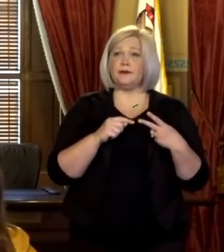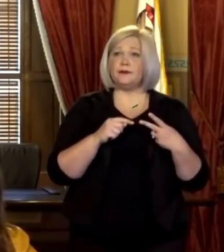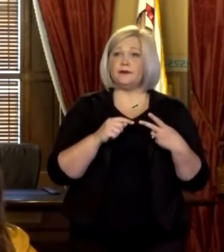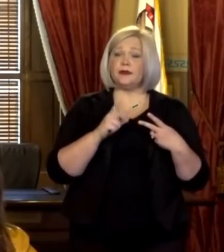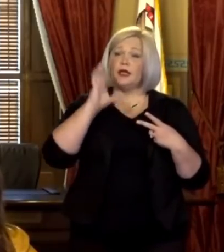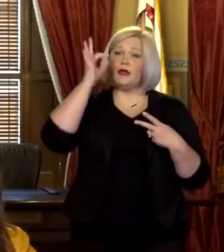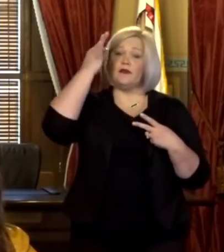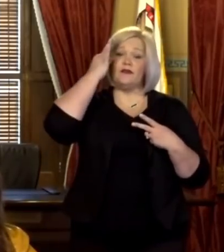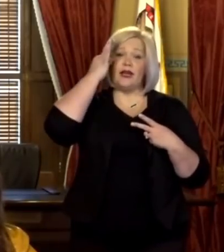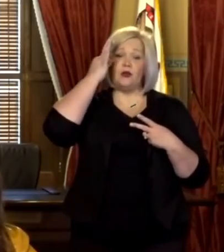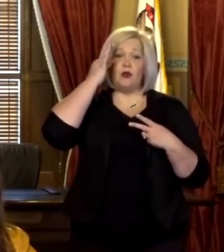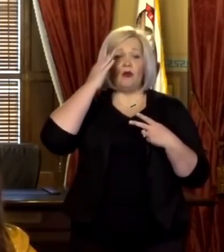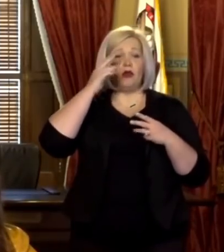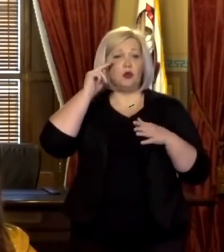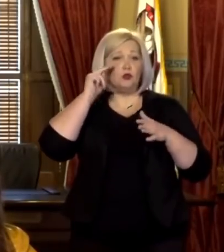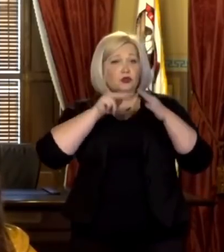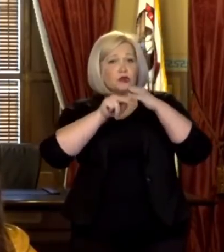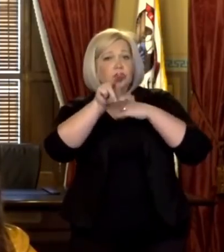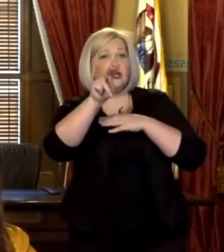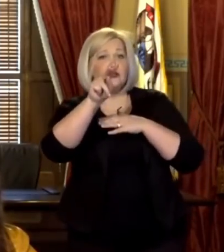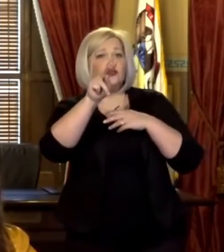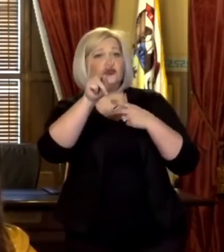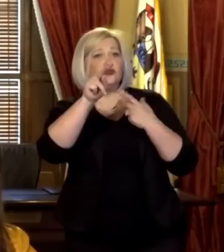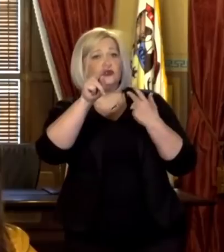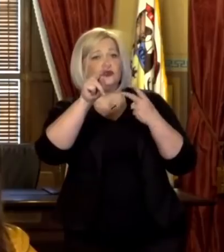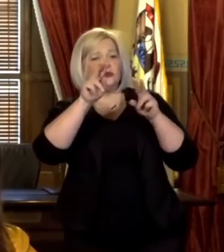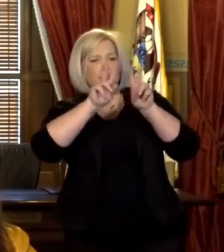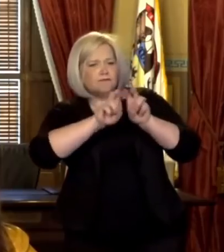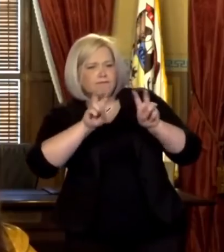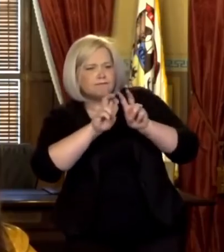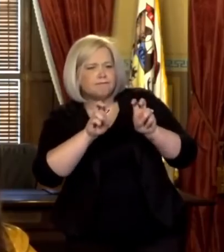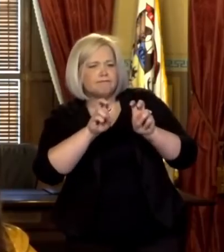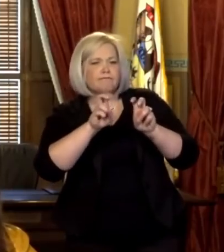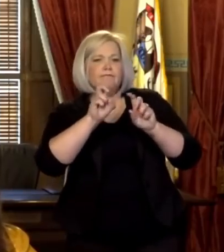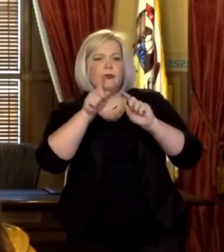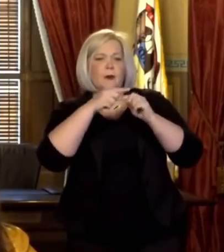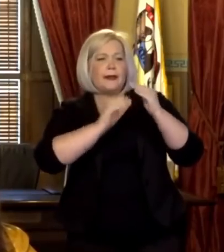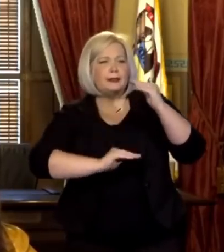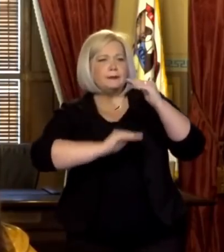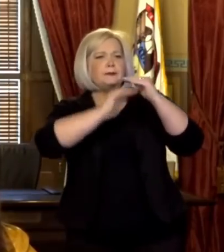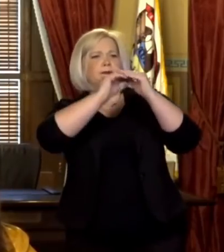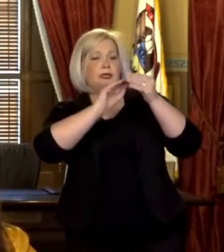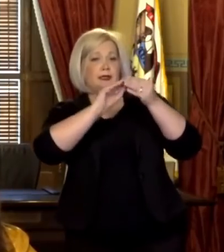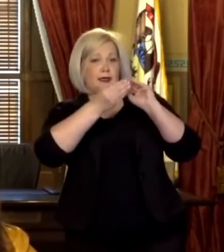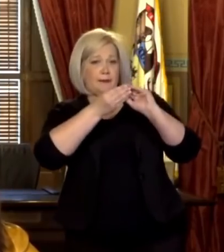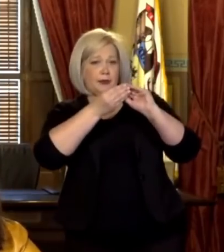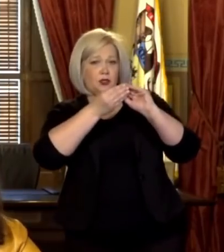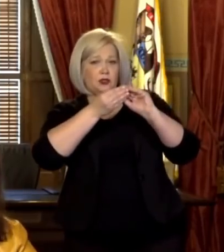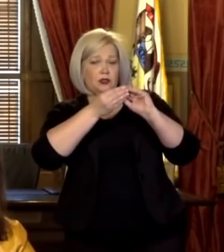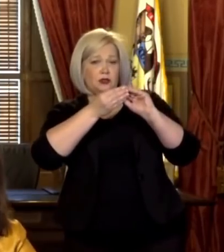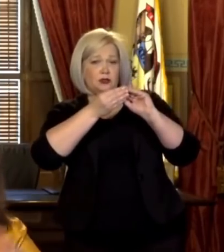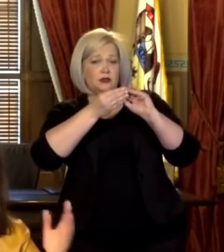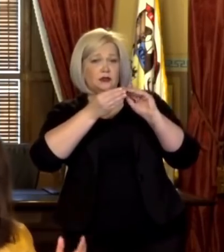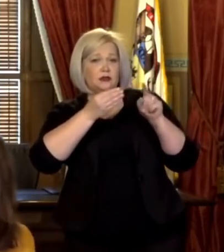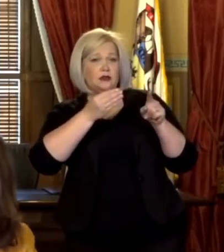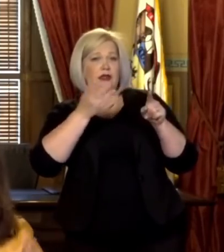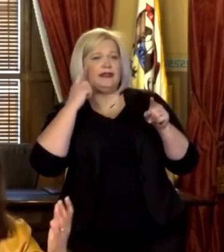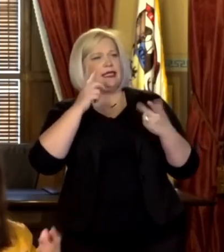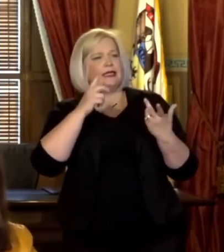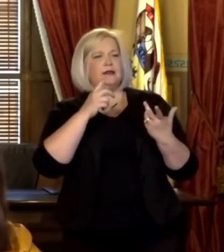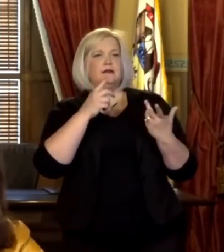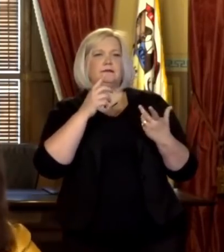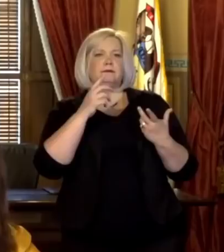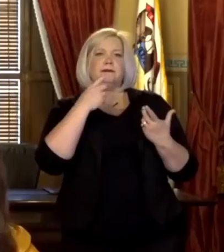when the federal modeling looks at what's happening in terms of when the peak is, they can articulate an average